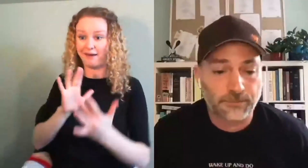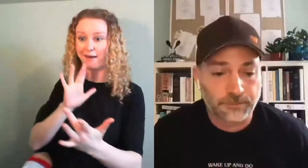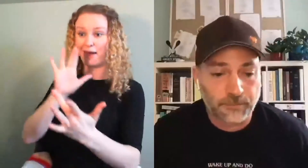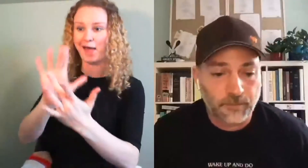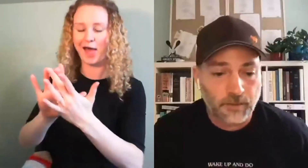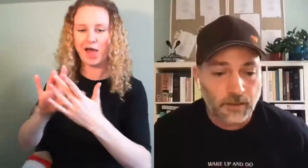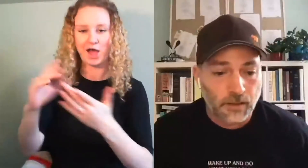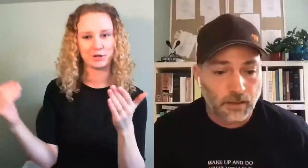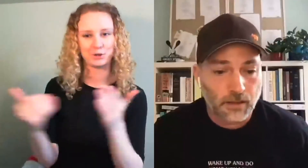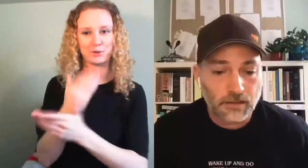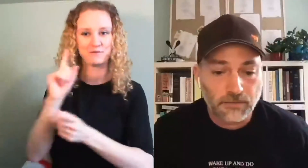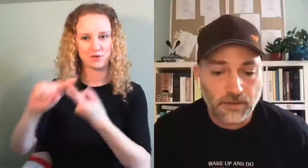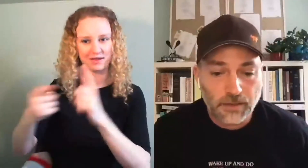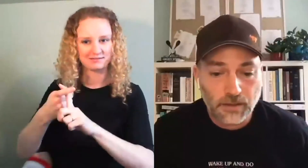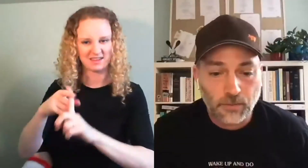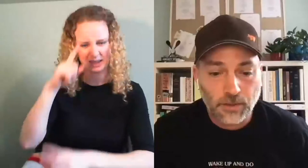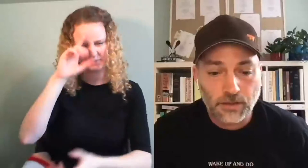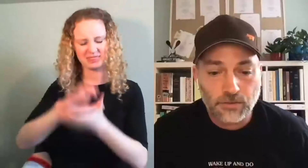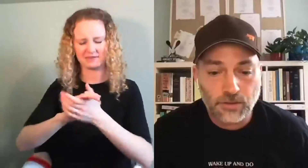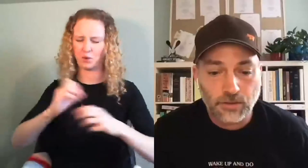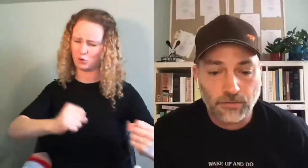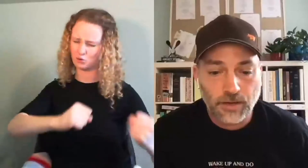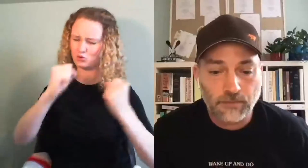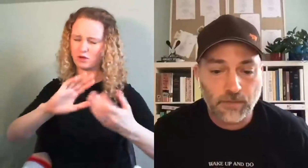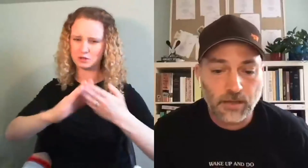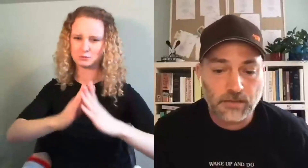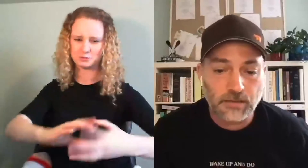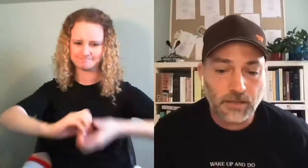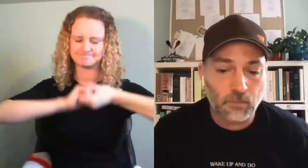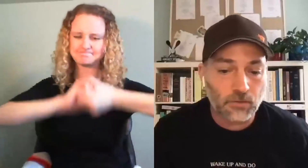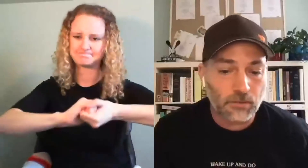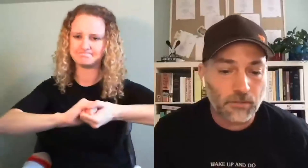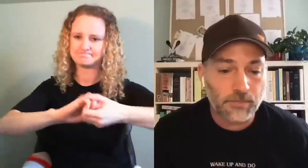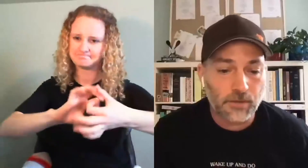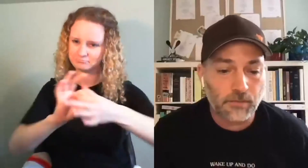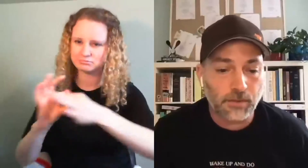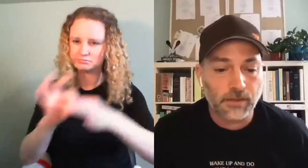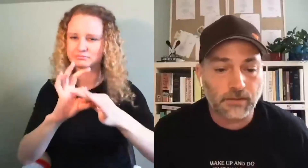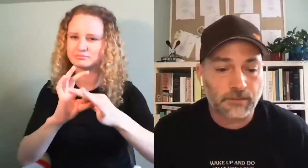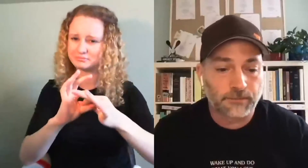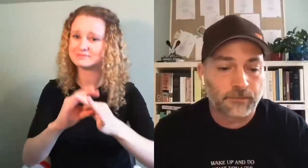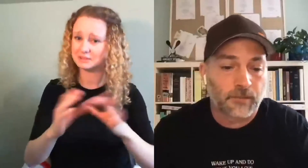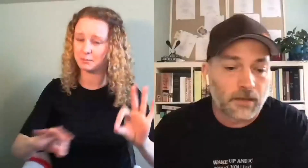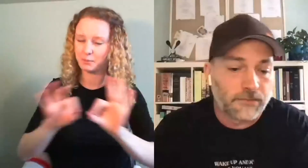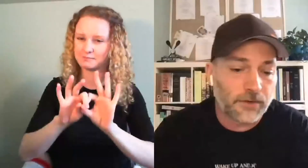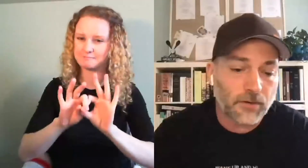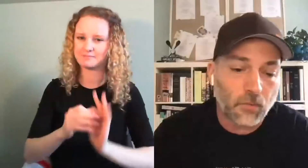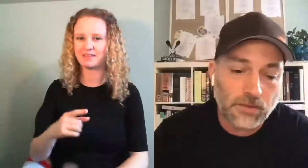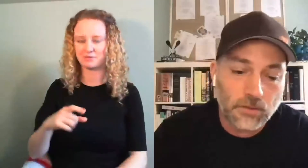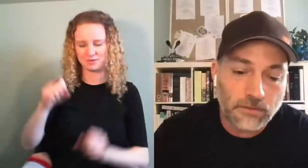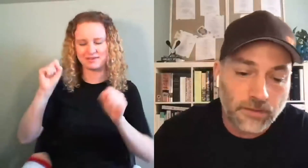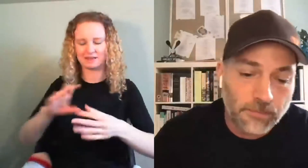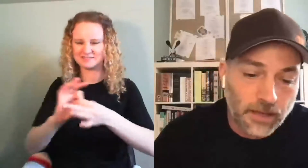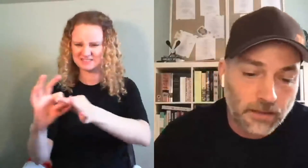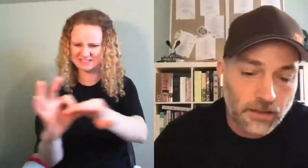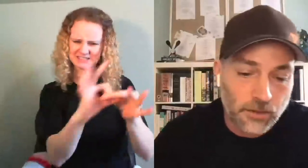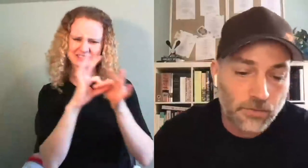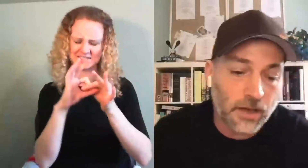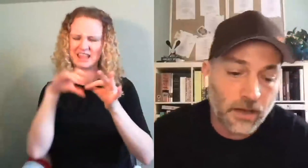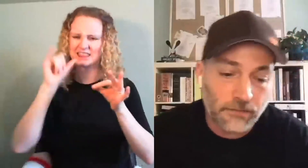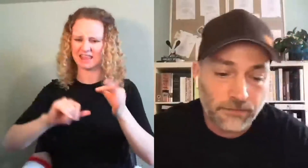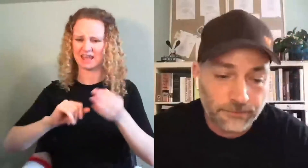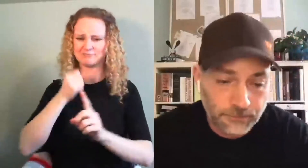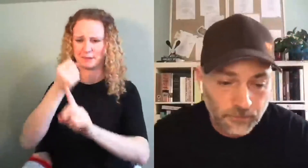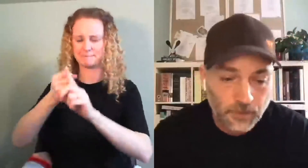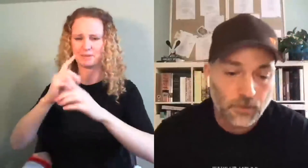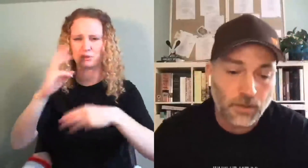community. Collectively, I think we can use our creative minds to make the world a much better place. Figure out what sort of impact that you can